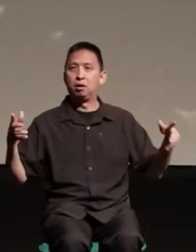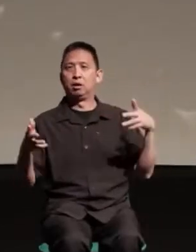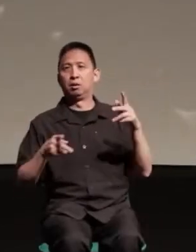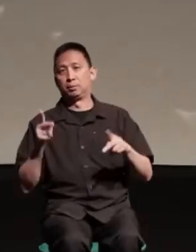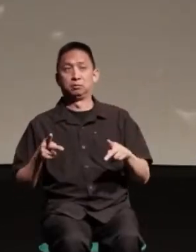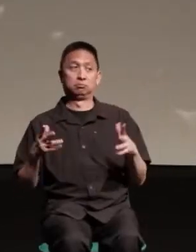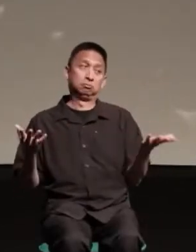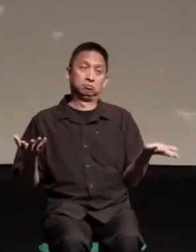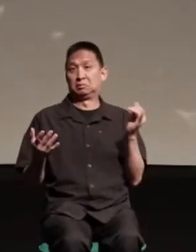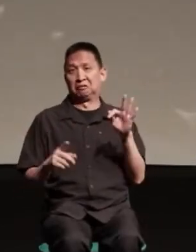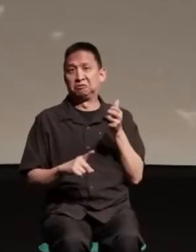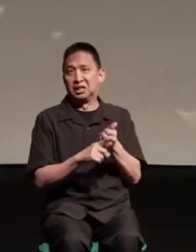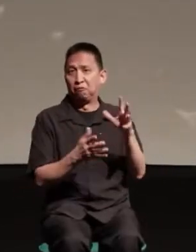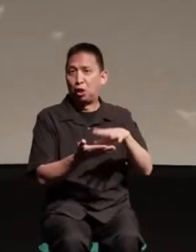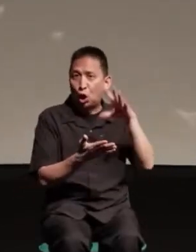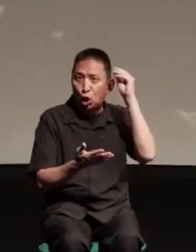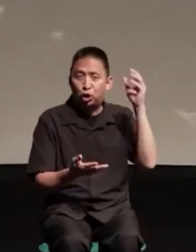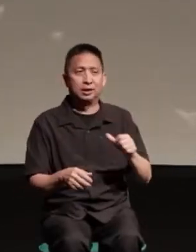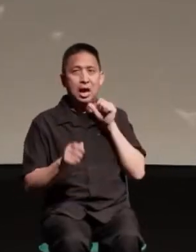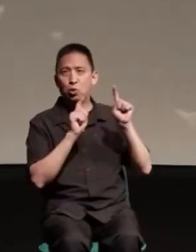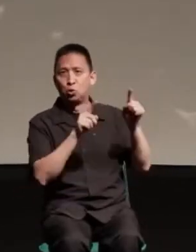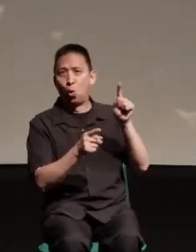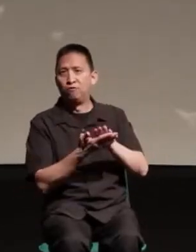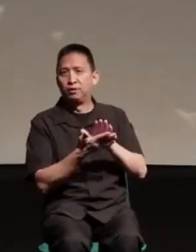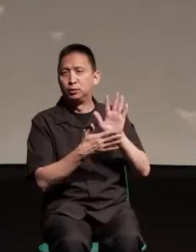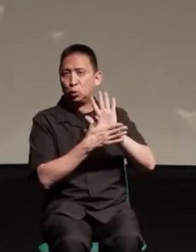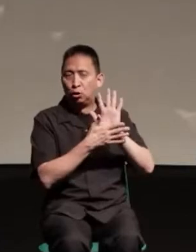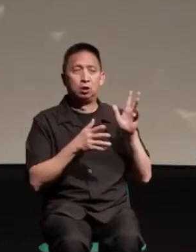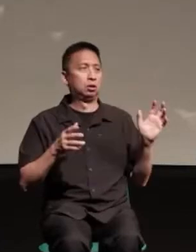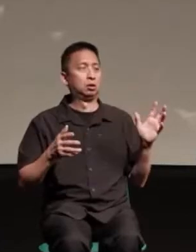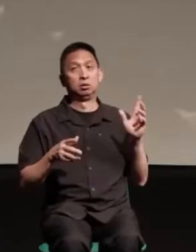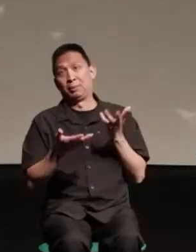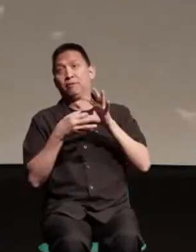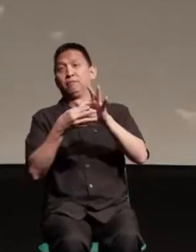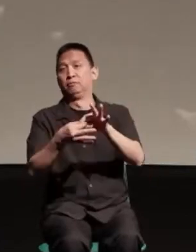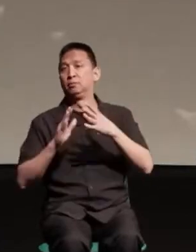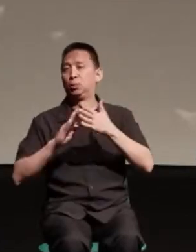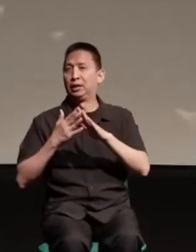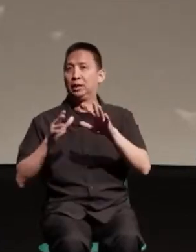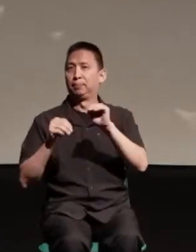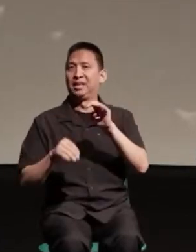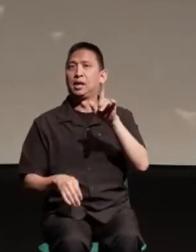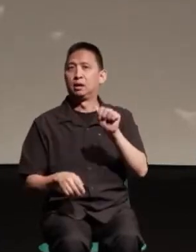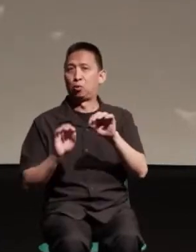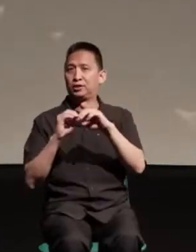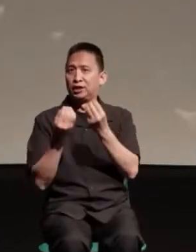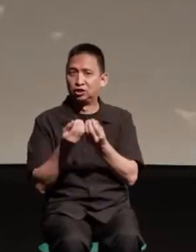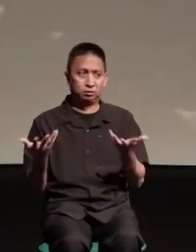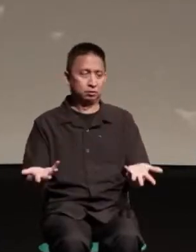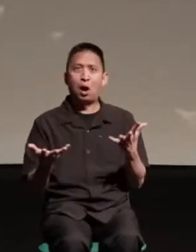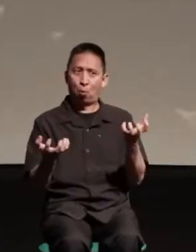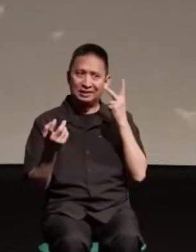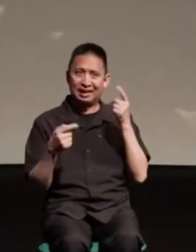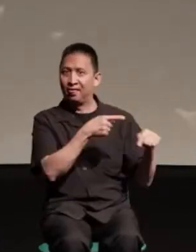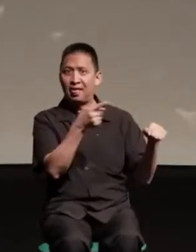were self-taught, were engaged with their community media organizations, and that the first